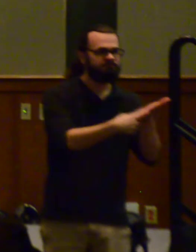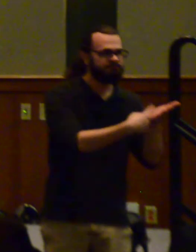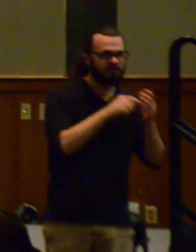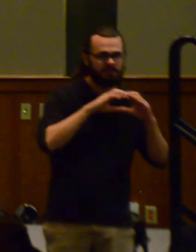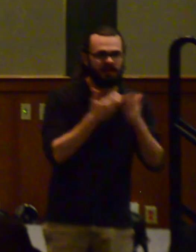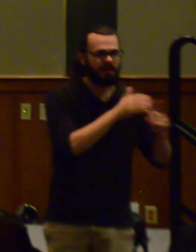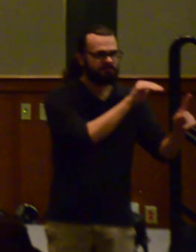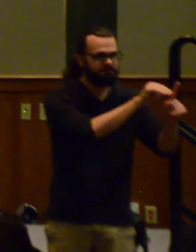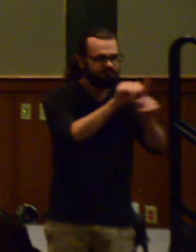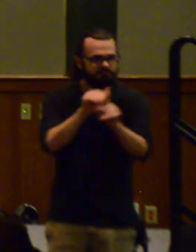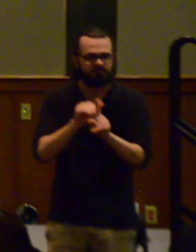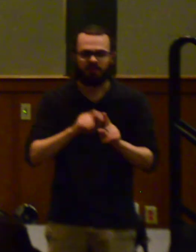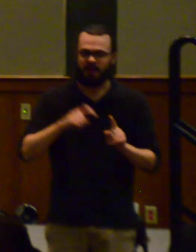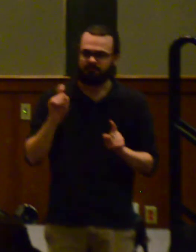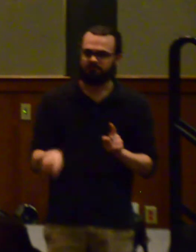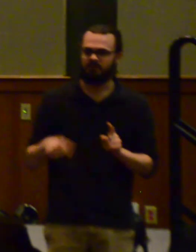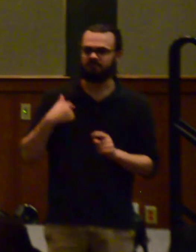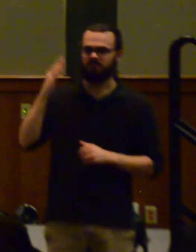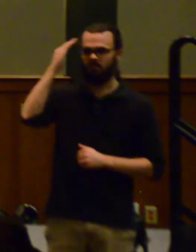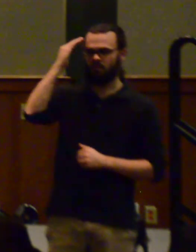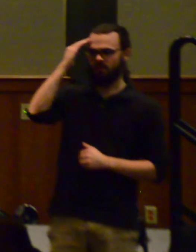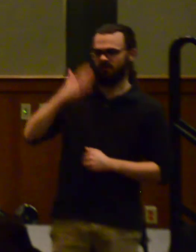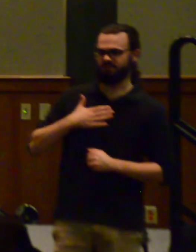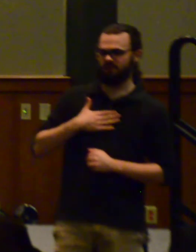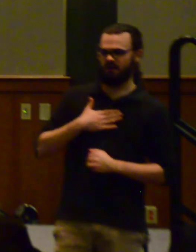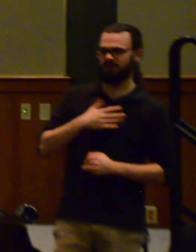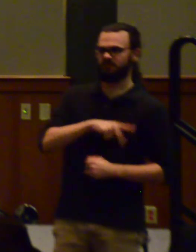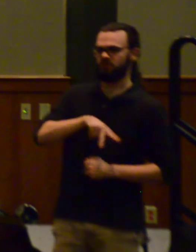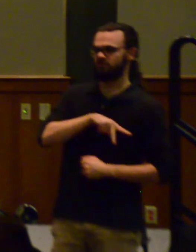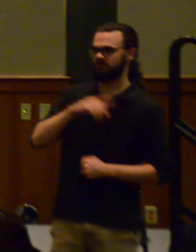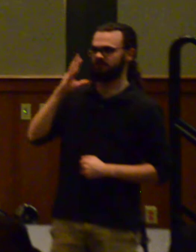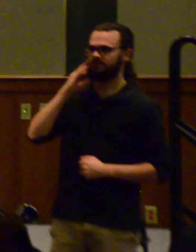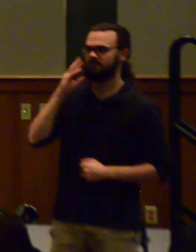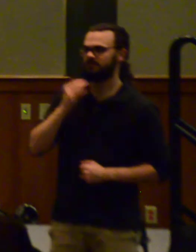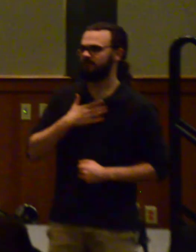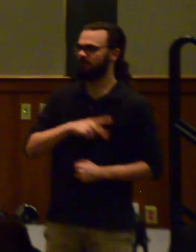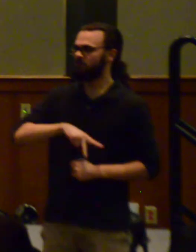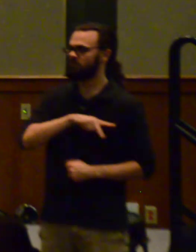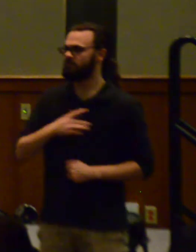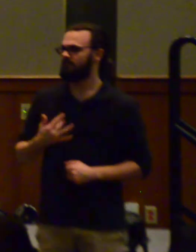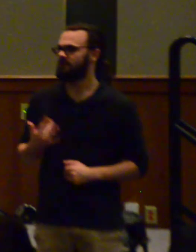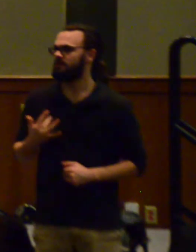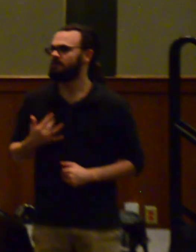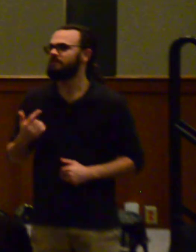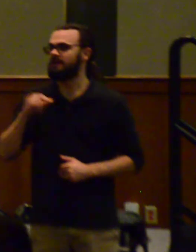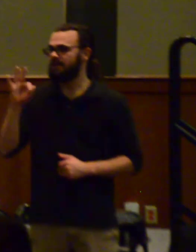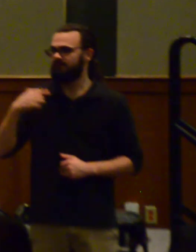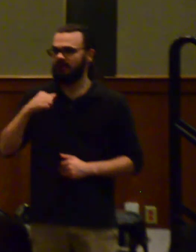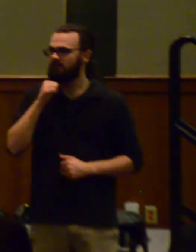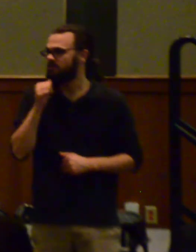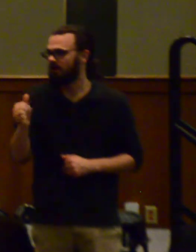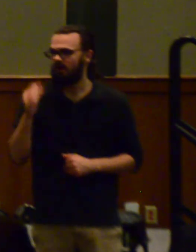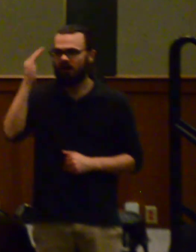be hyper aware of my biases and my feelings, because I know that if I'm not, I'm going to fall right back into that